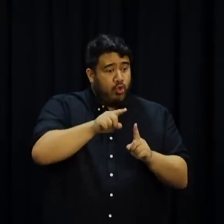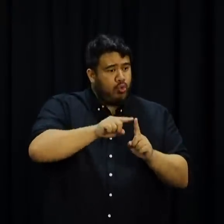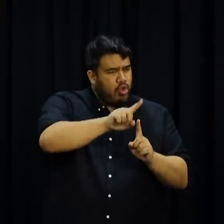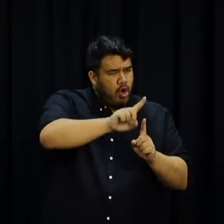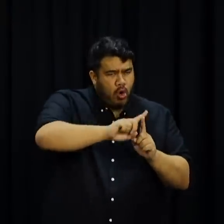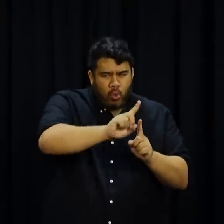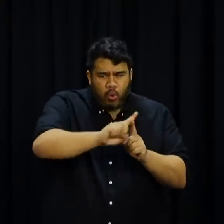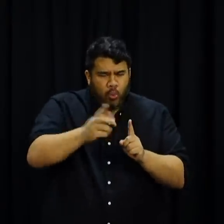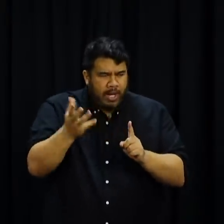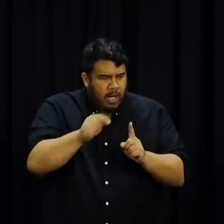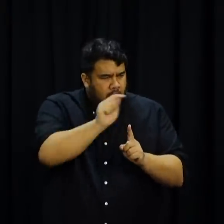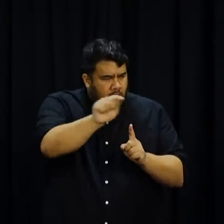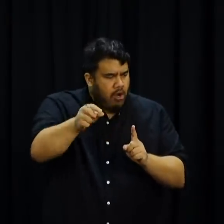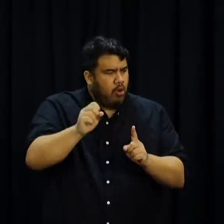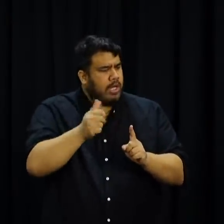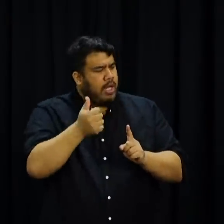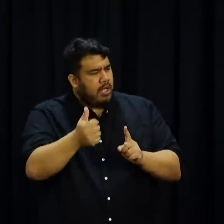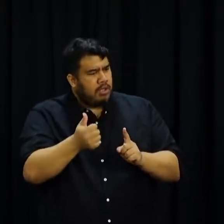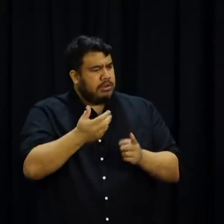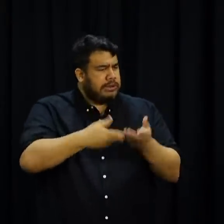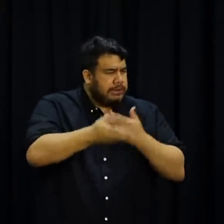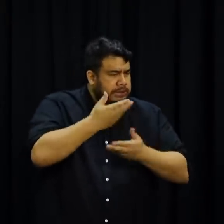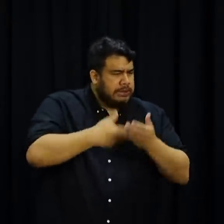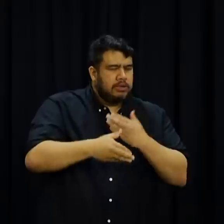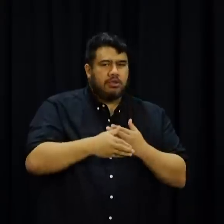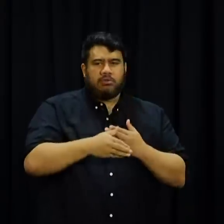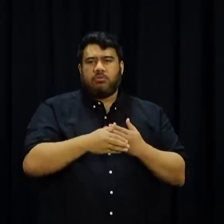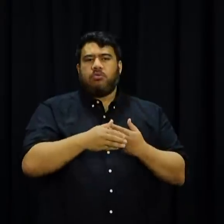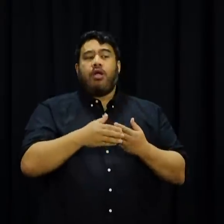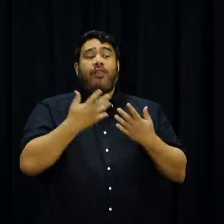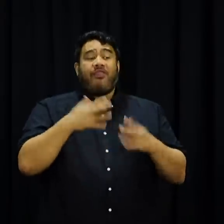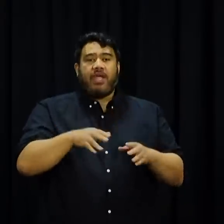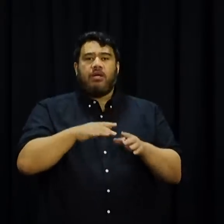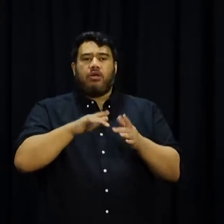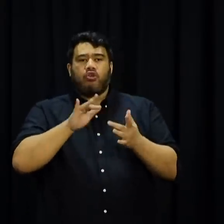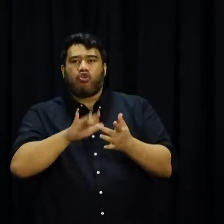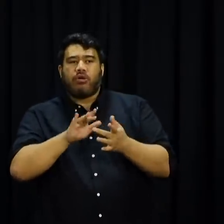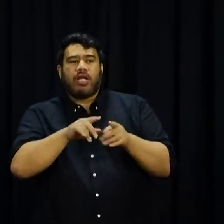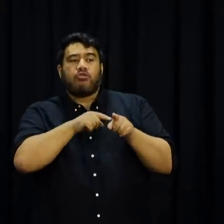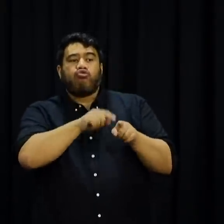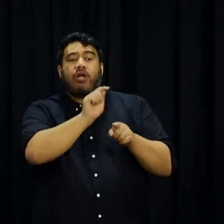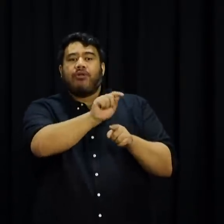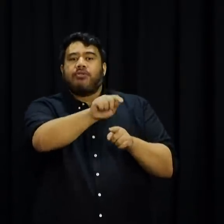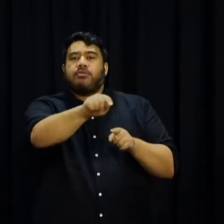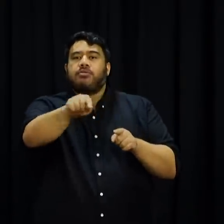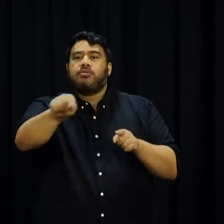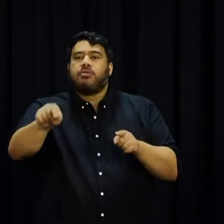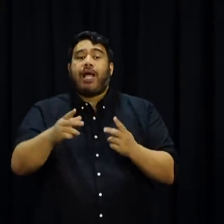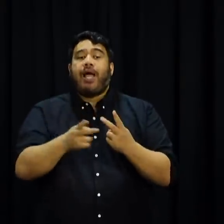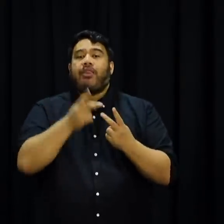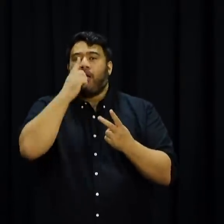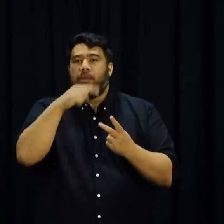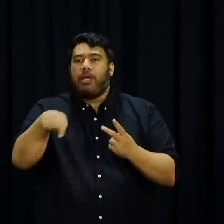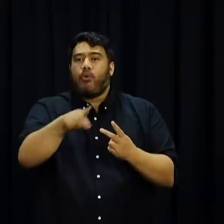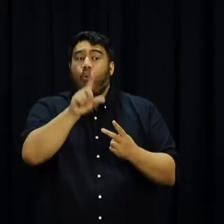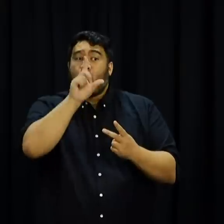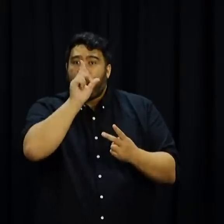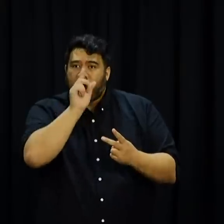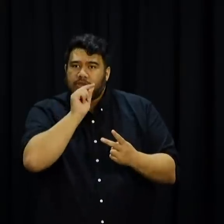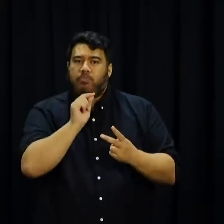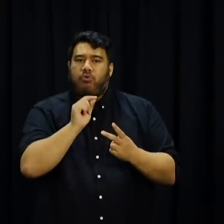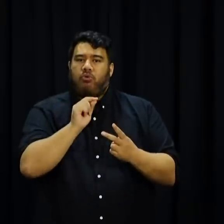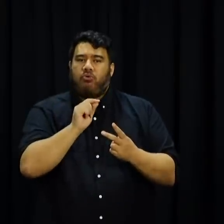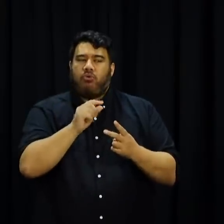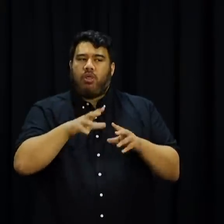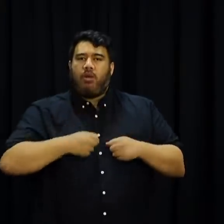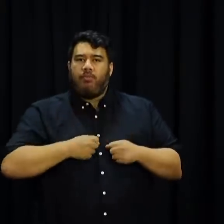movements of those people who have tested positive, and to contact trace anyone who may have had or been in contact with them. We are